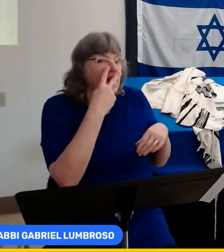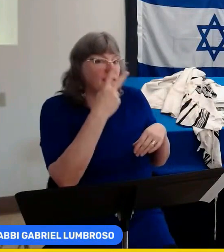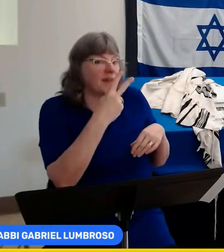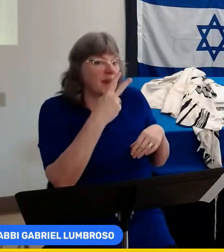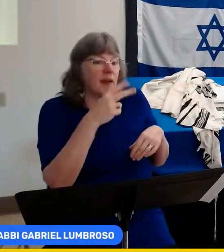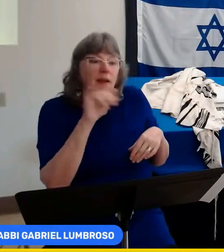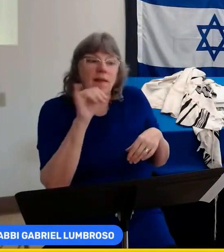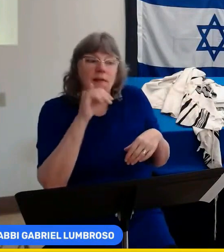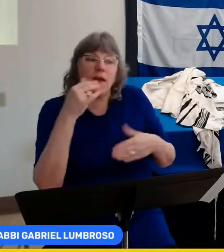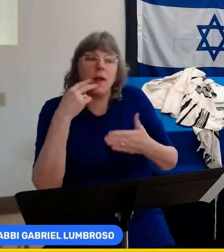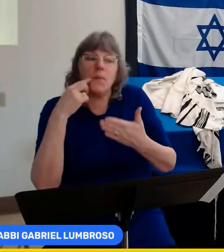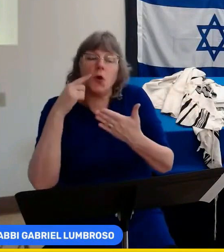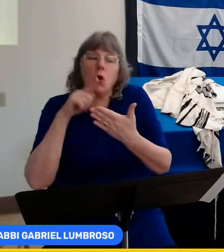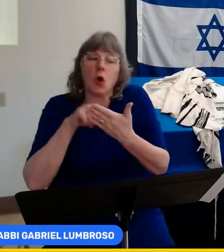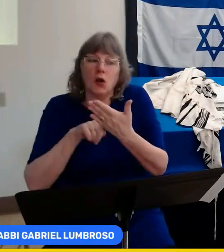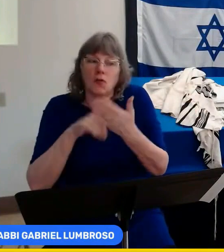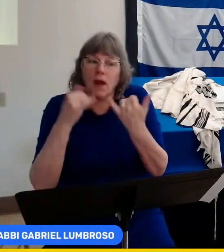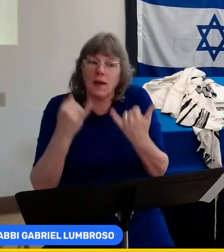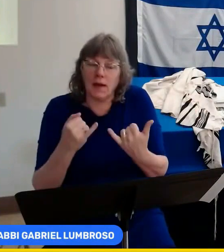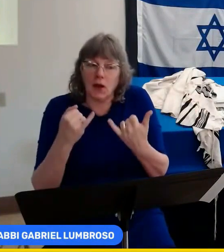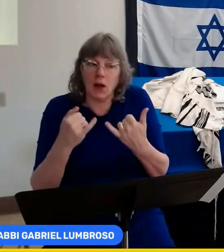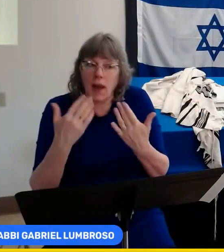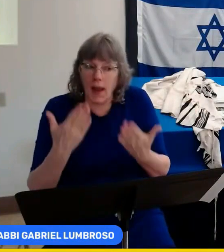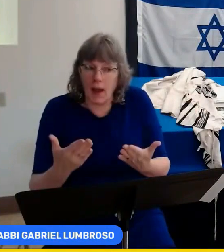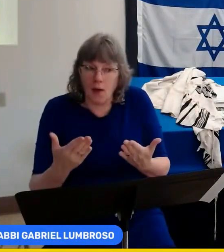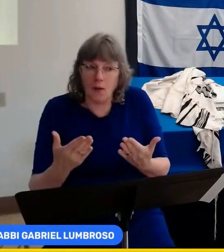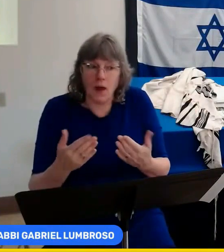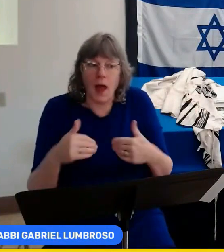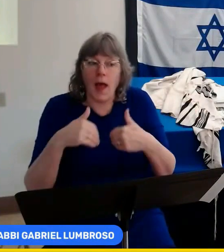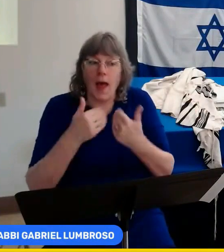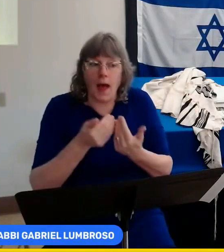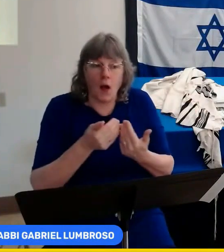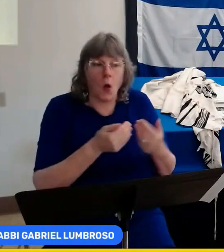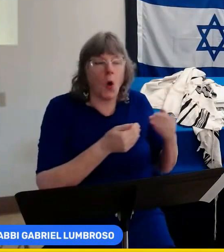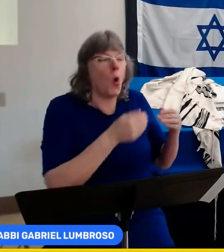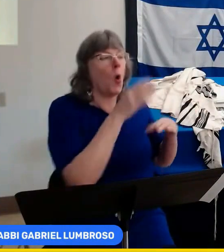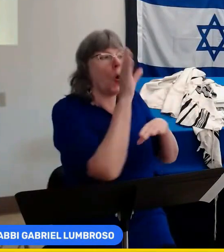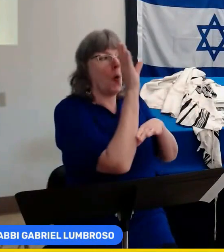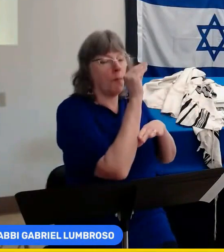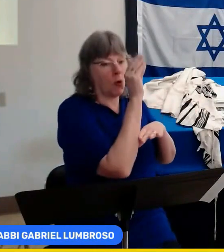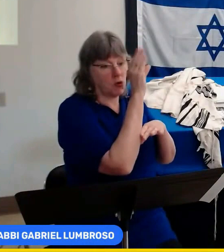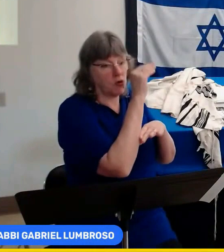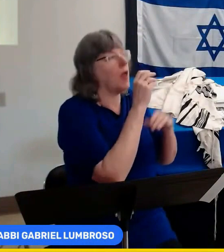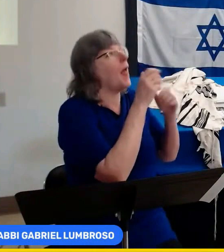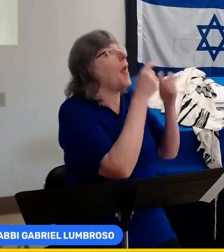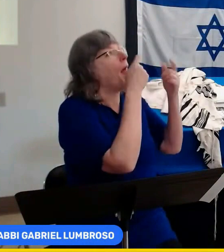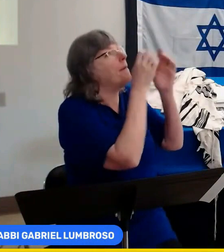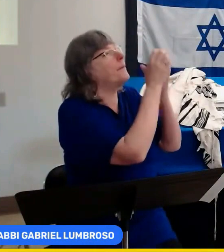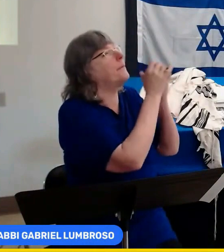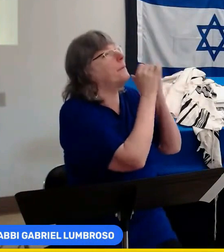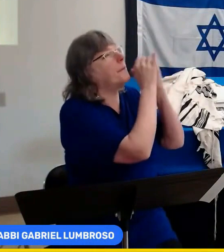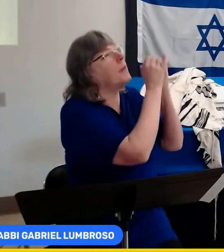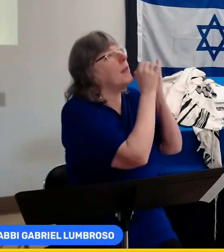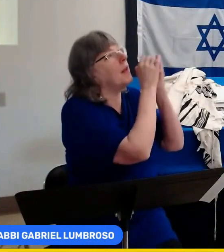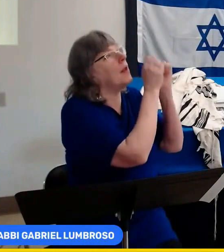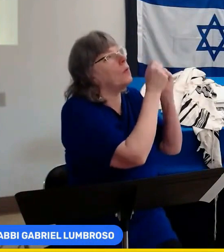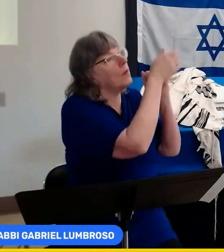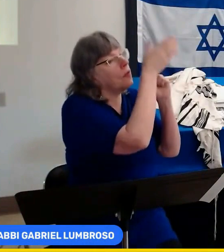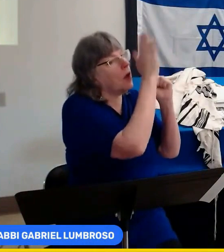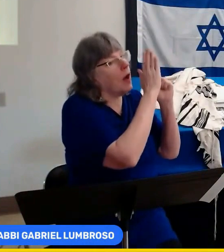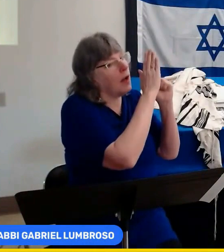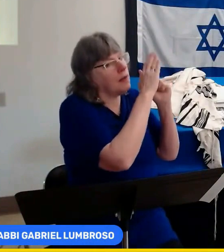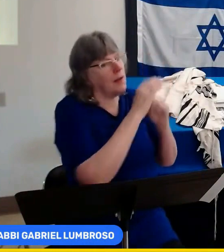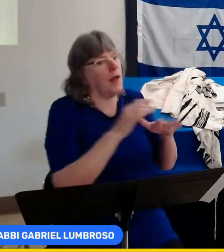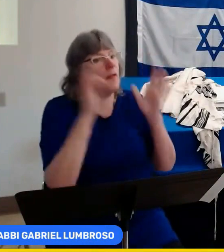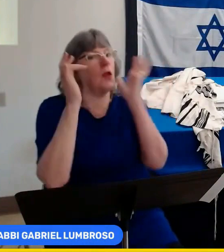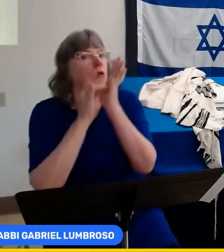does for us? Moshe pleading, atoning by taking responsibility, putting himself with